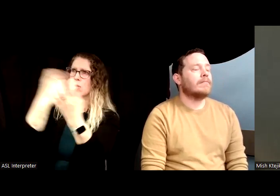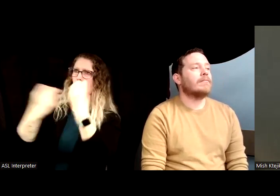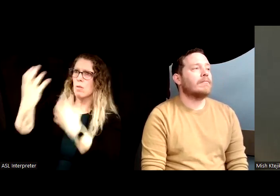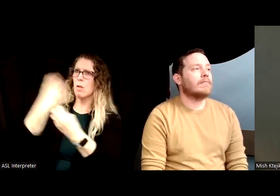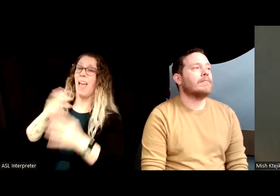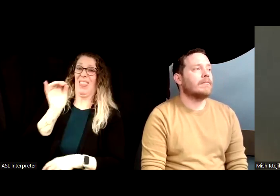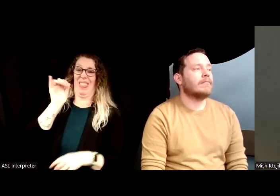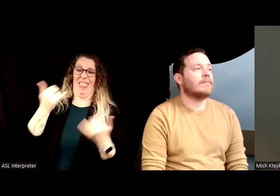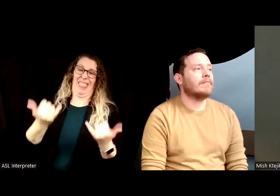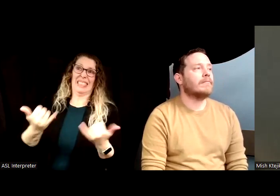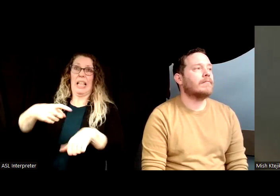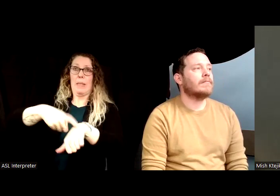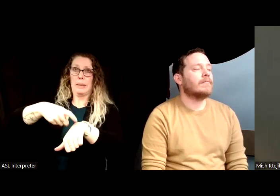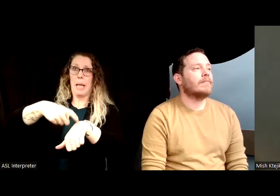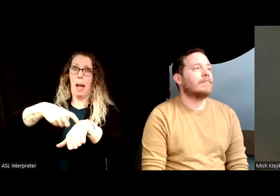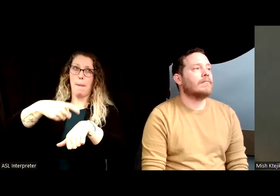the opportunity.